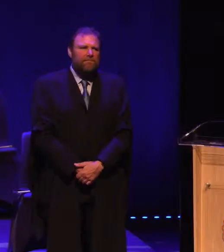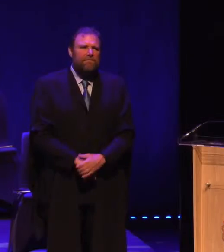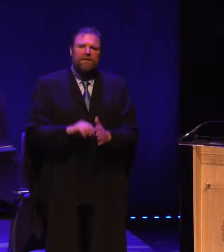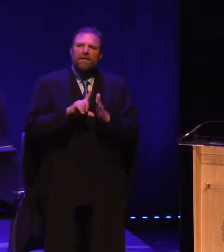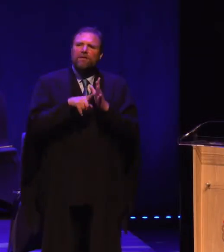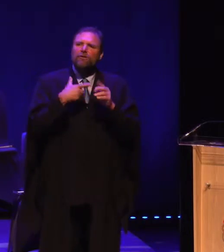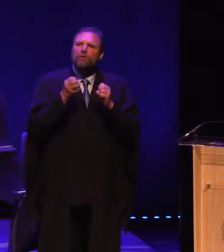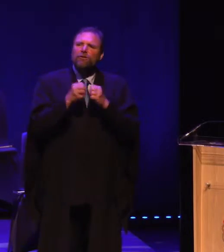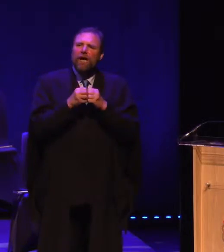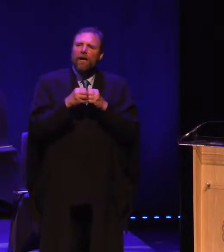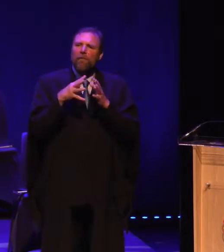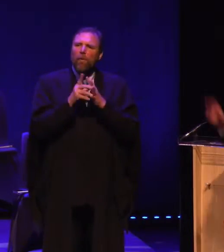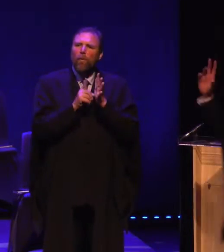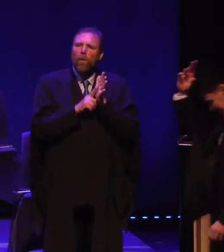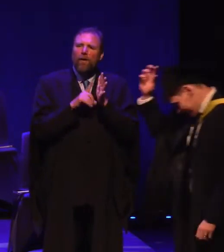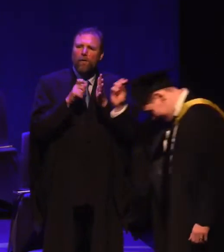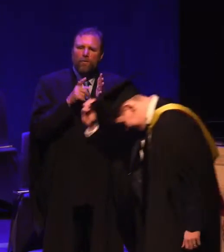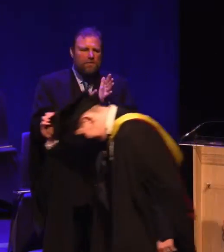Jacob Wellcoat.